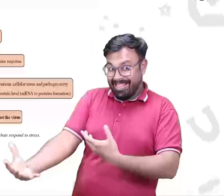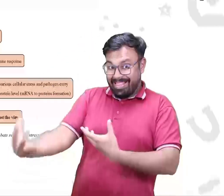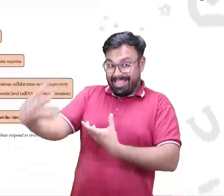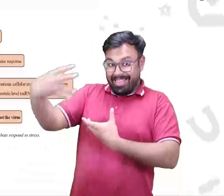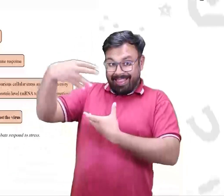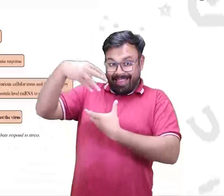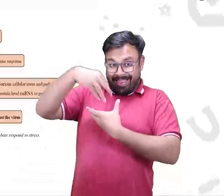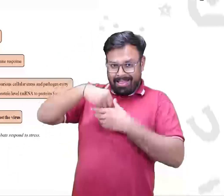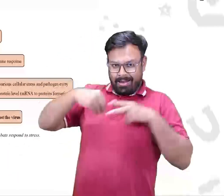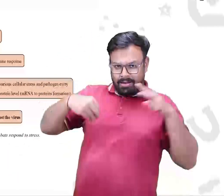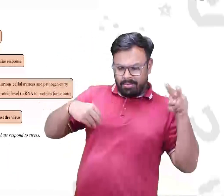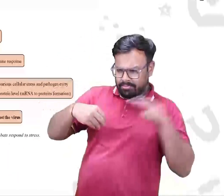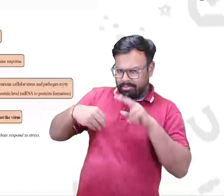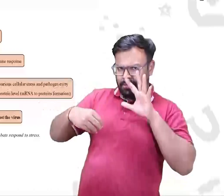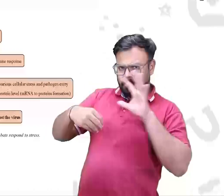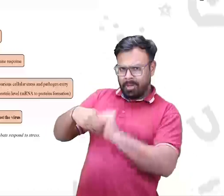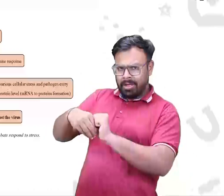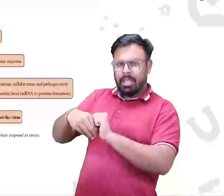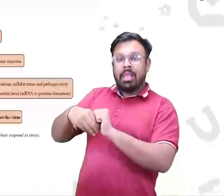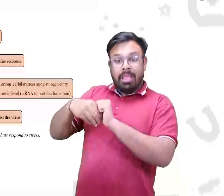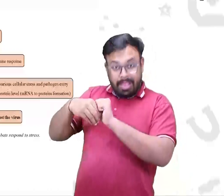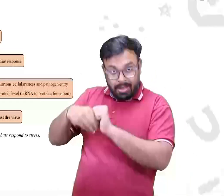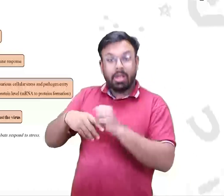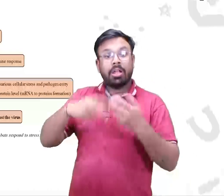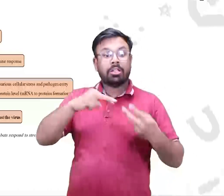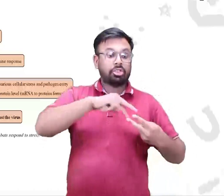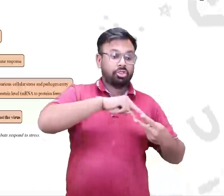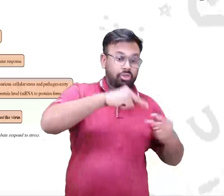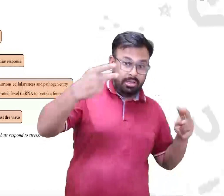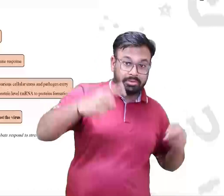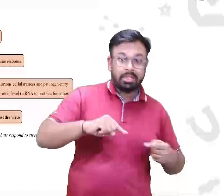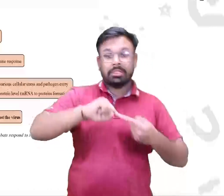Second, tolerance against virus.